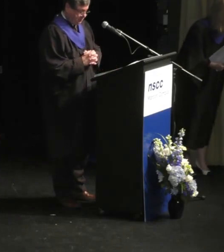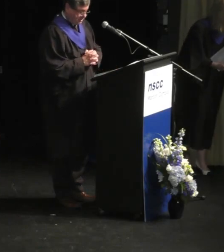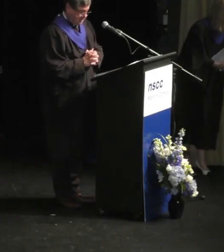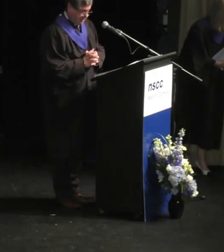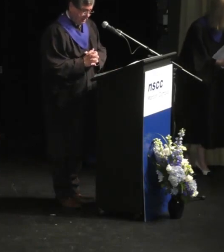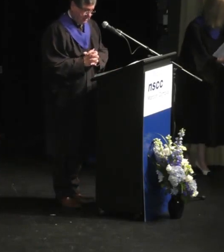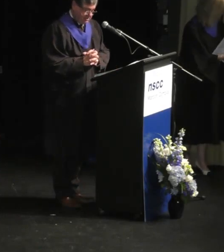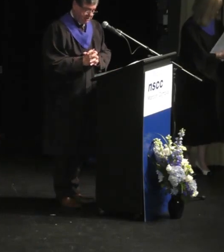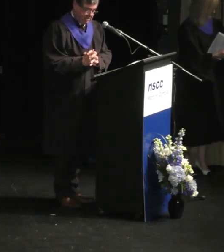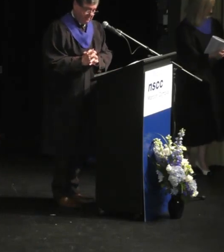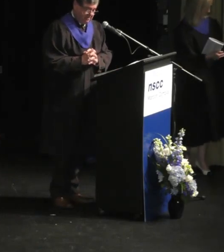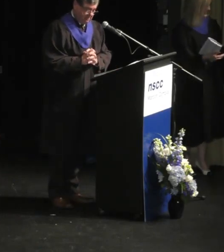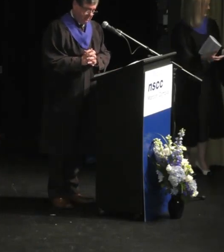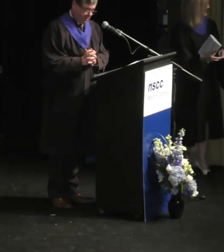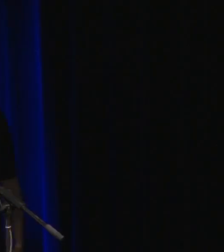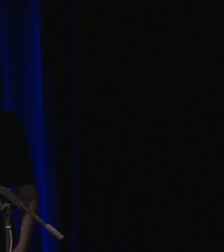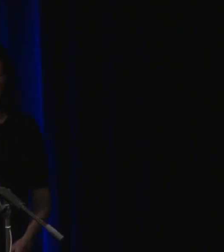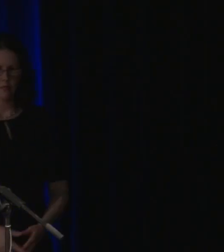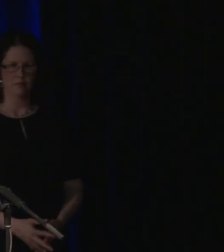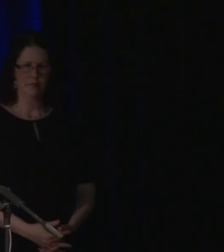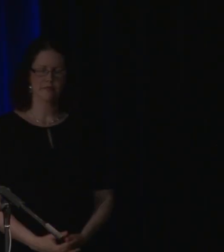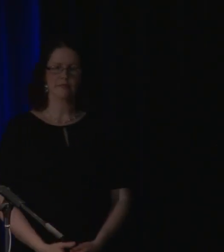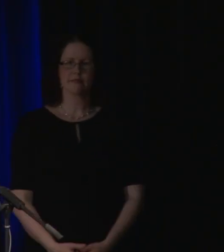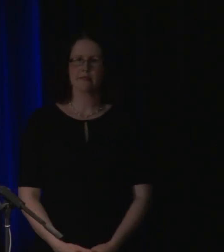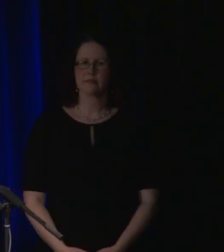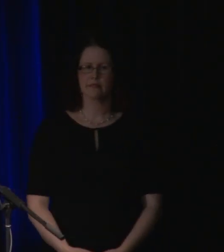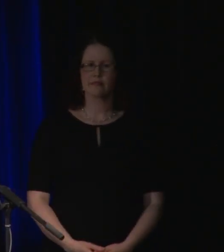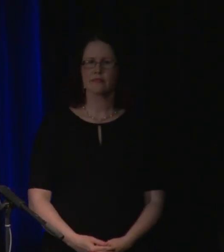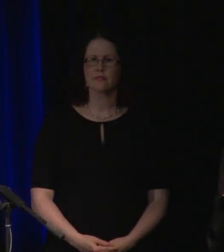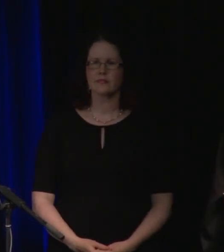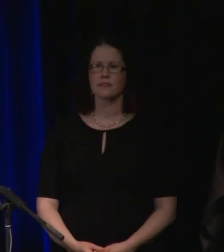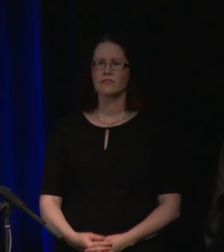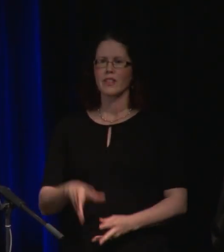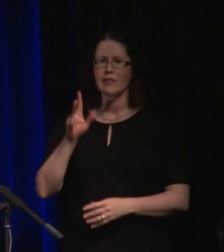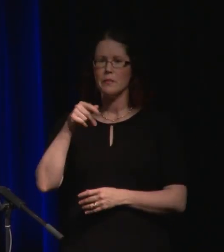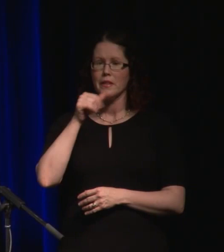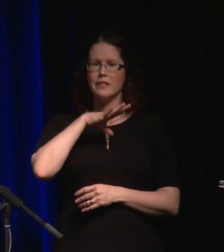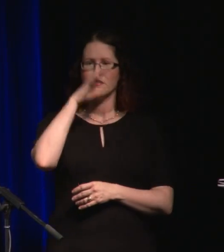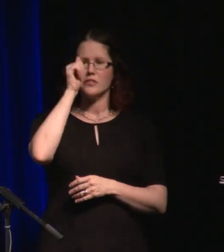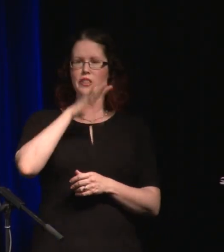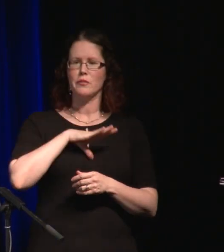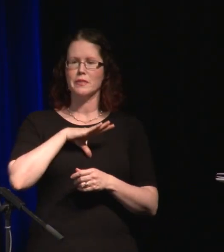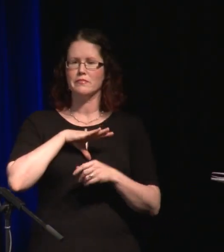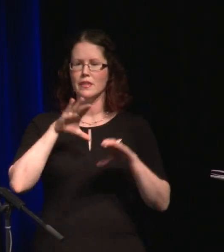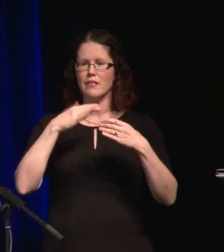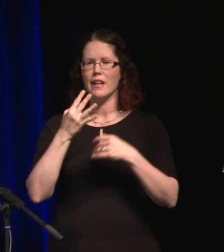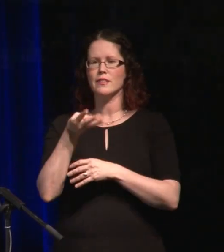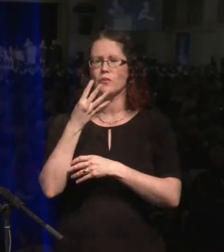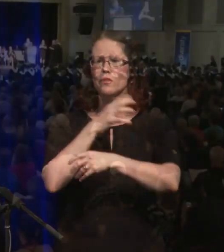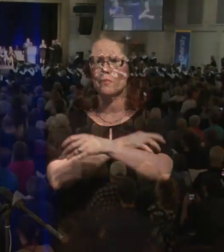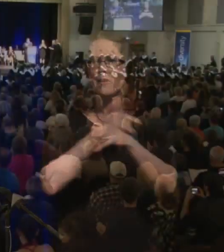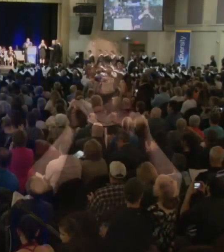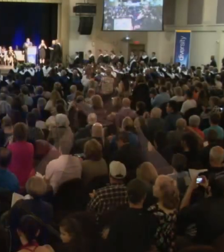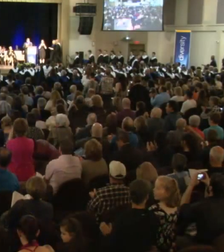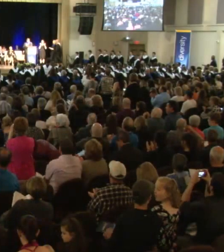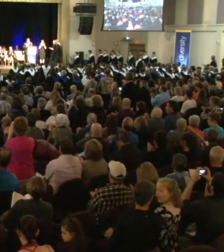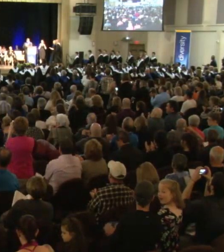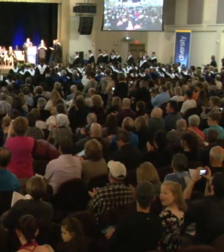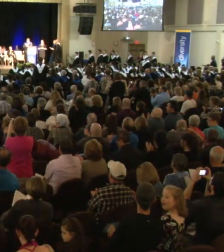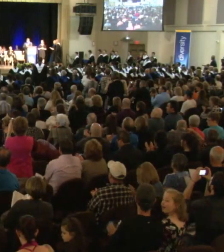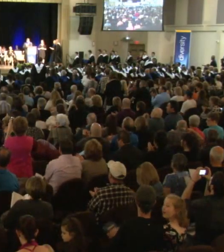Madam Vice President, ladies and gentlemen, the graduates in Process Operations, 4th Class Power Engineering.